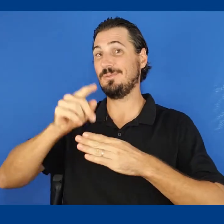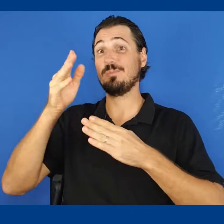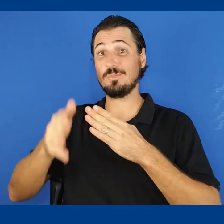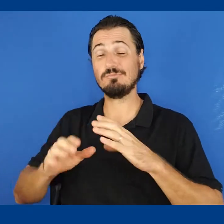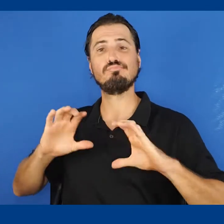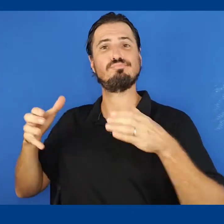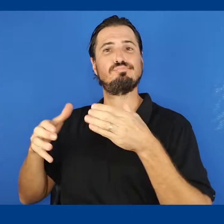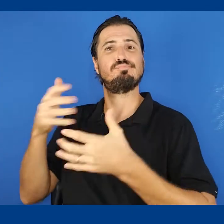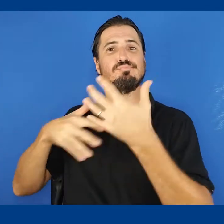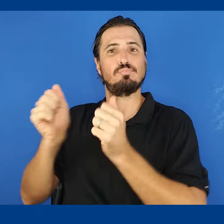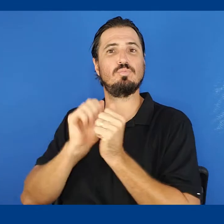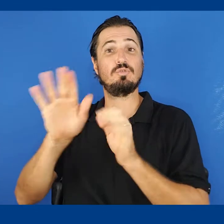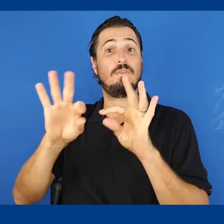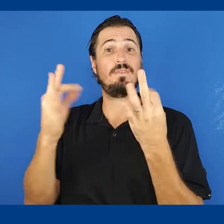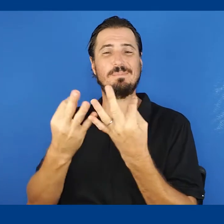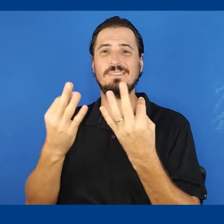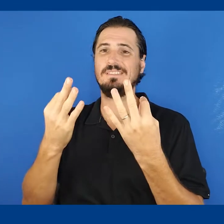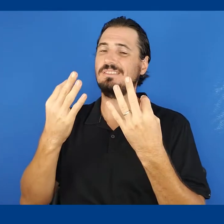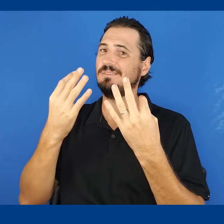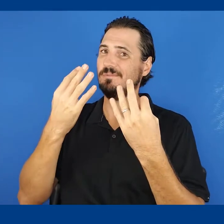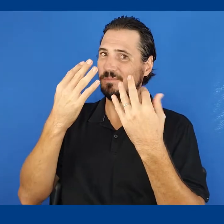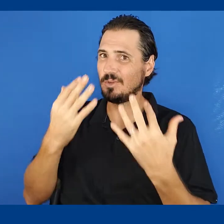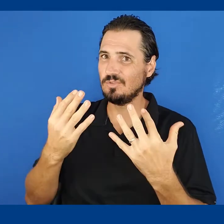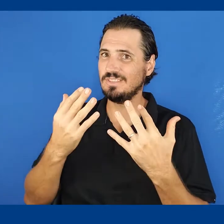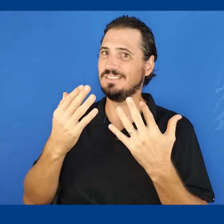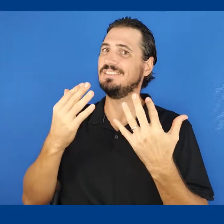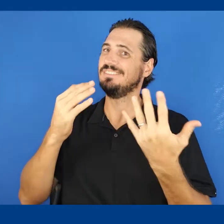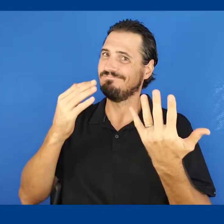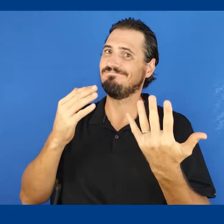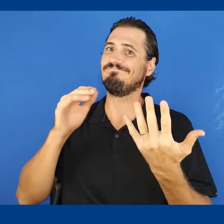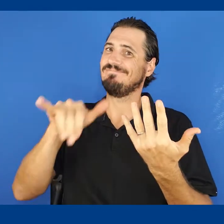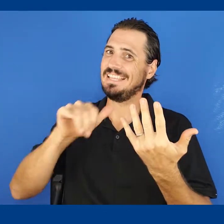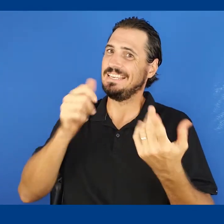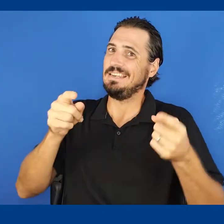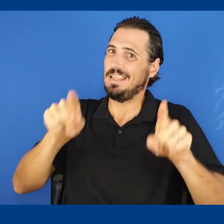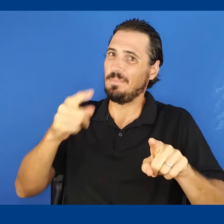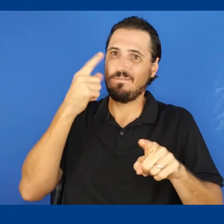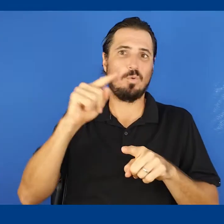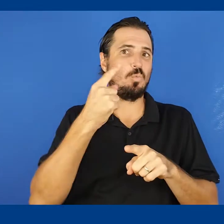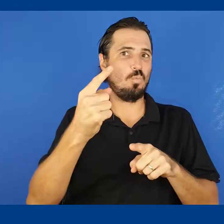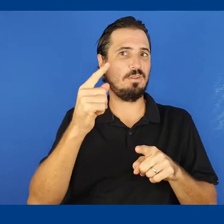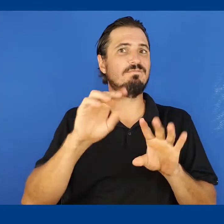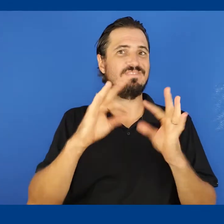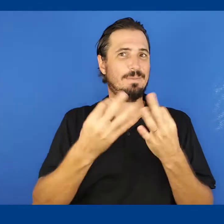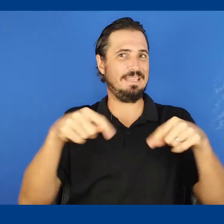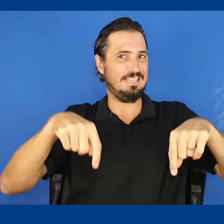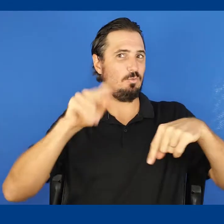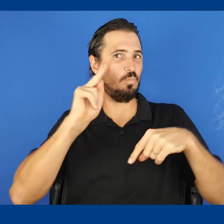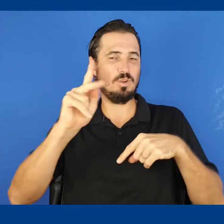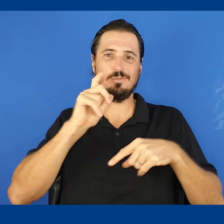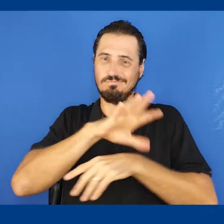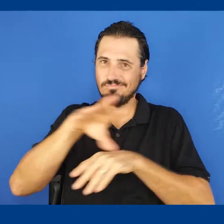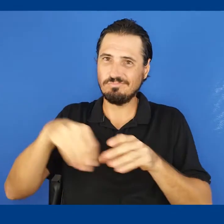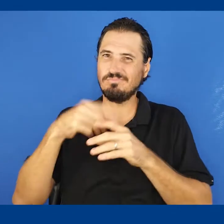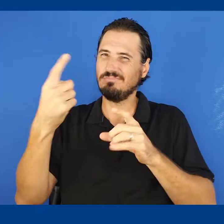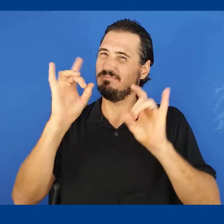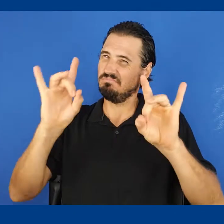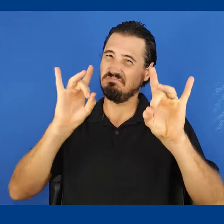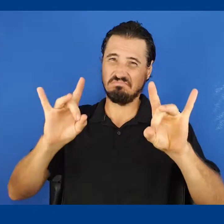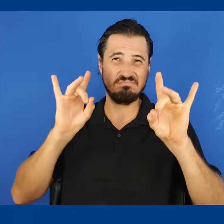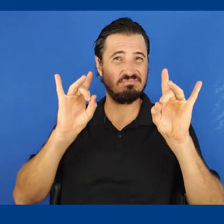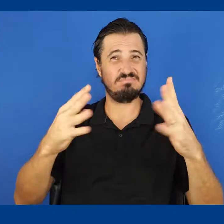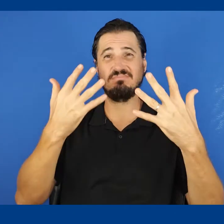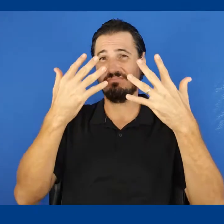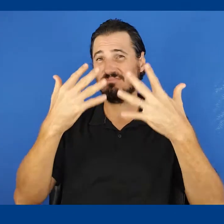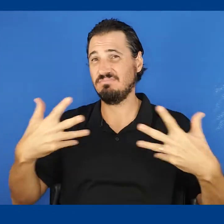with your families. Unfortunately, that was not the case for one of our Kauai families who was involved in a tragic car crash on Christmas